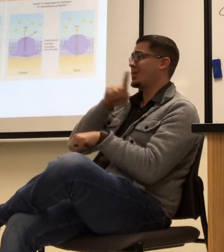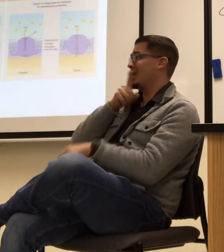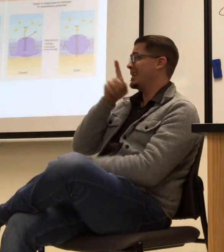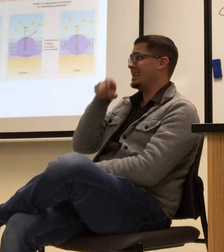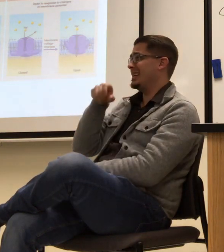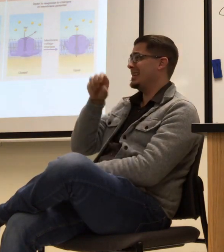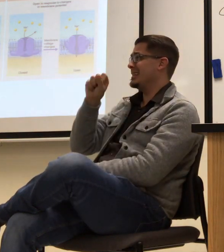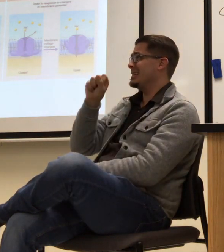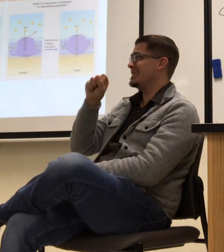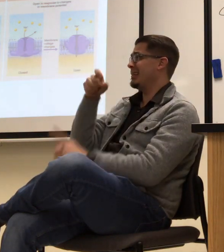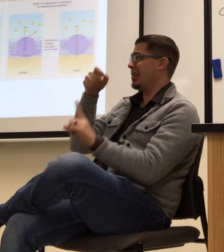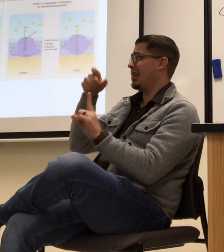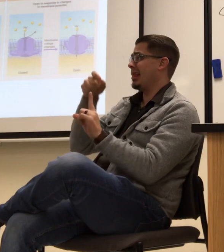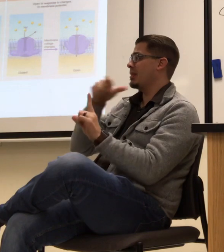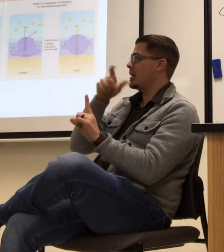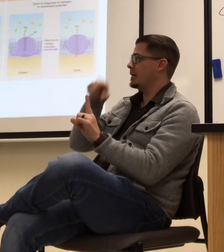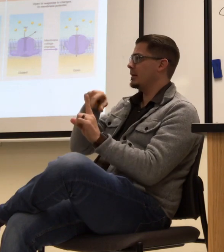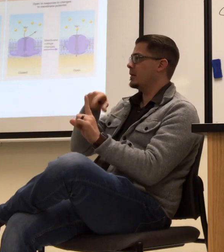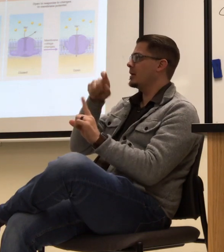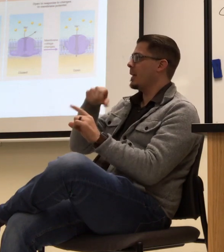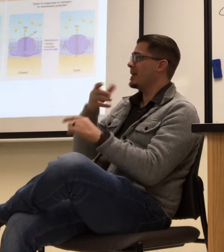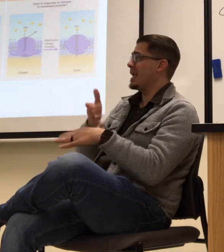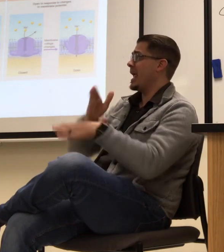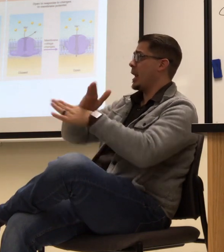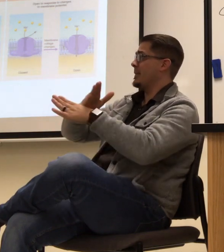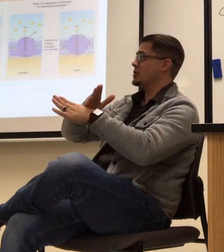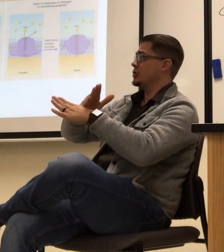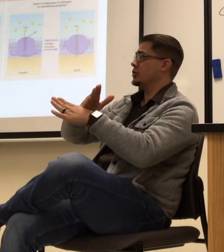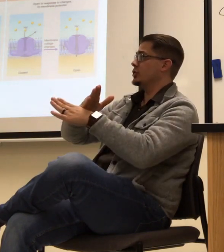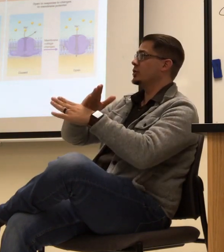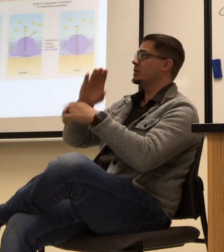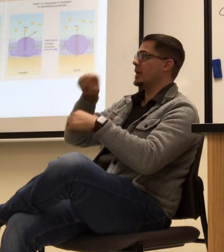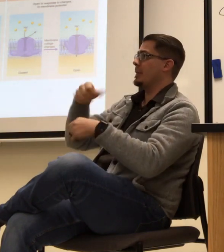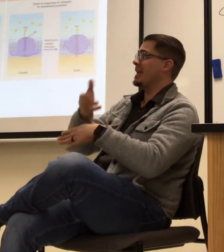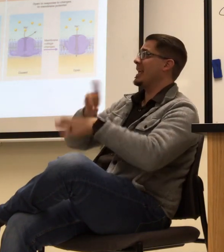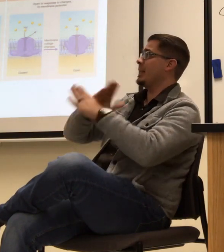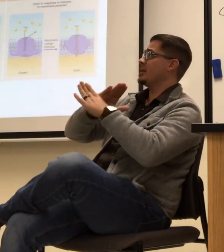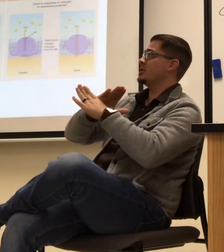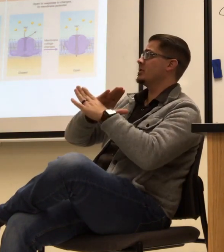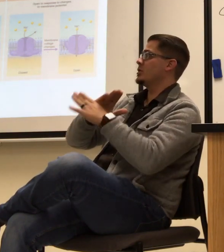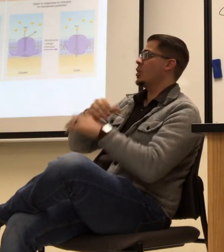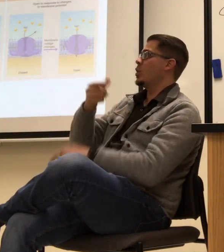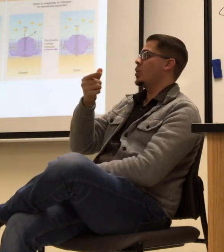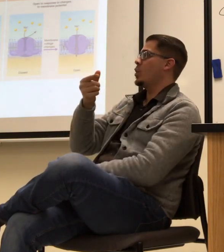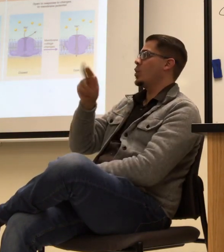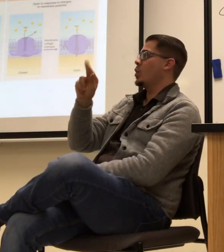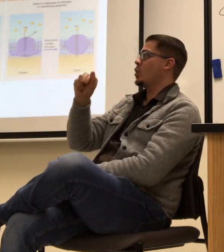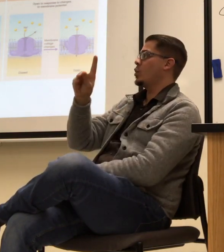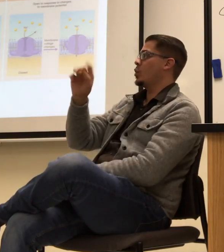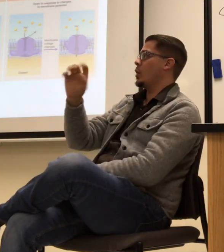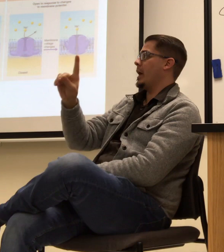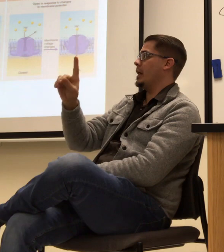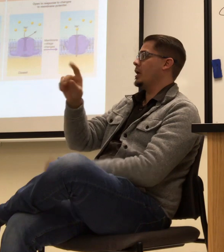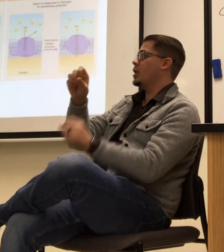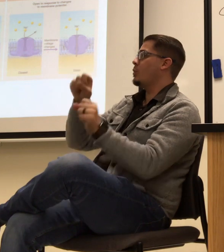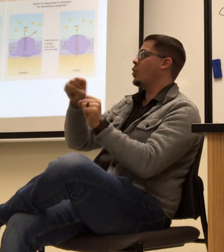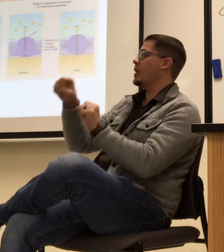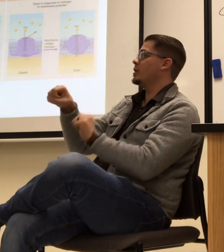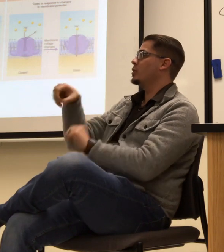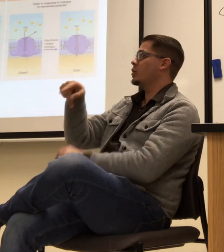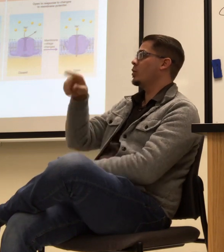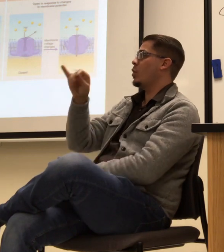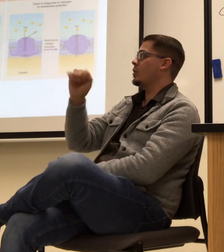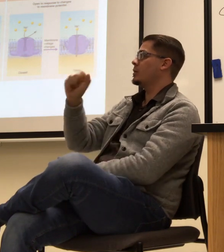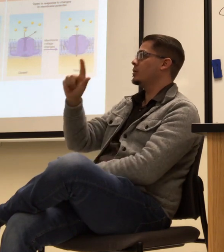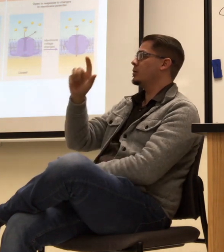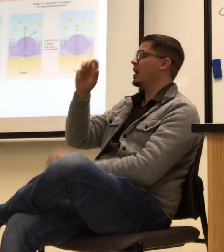stimulus. It could be an inhibition, okay? So the graded potentials can be a big